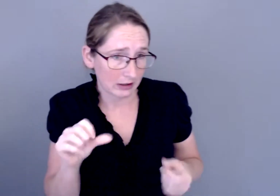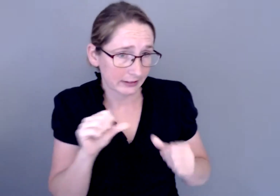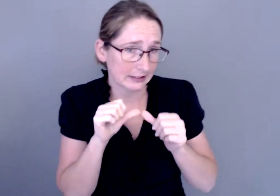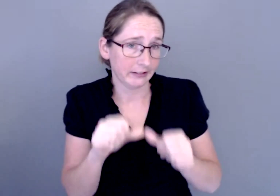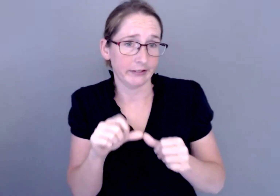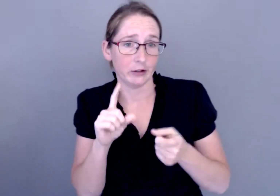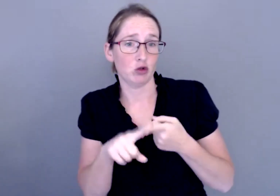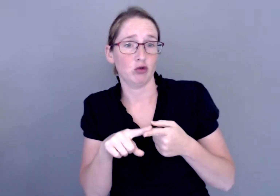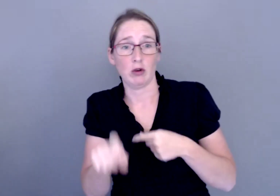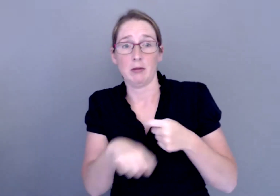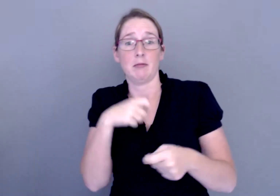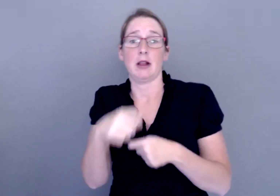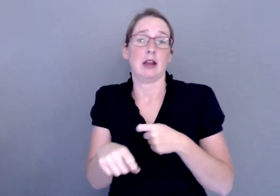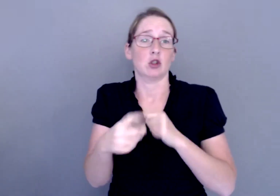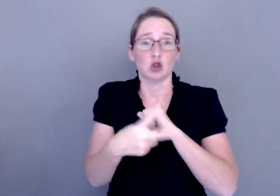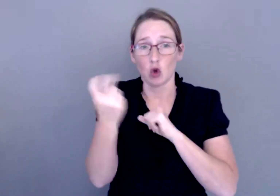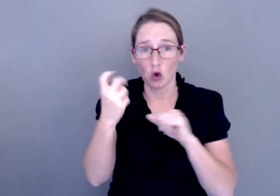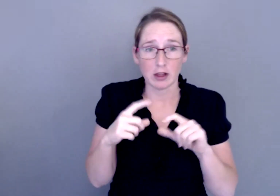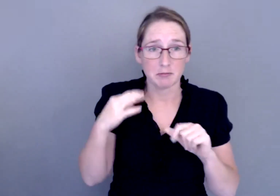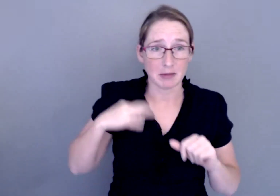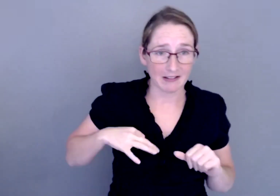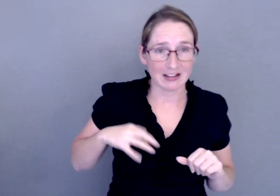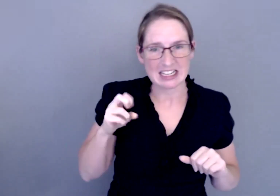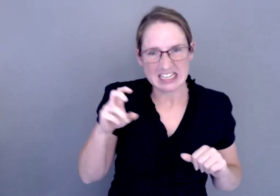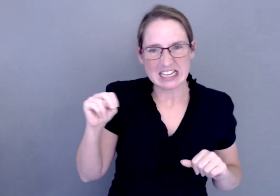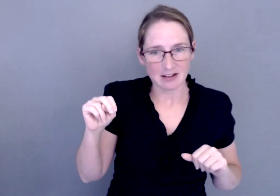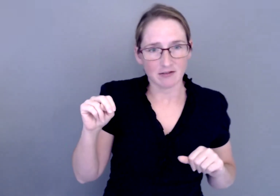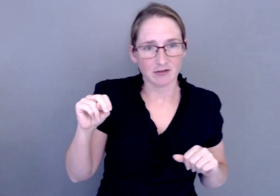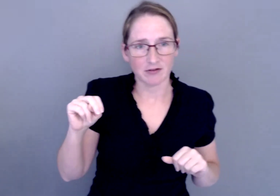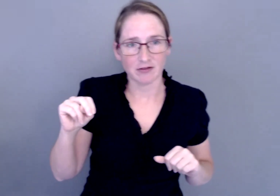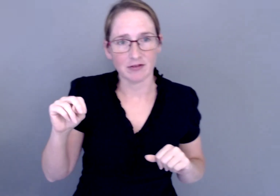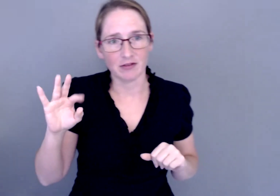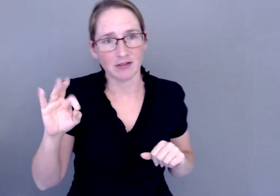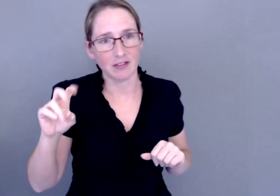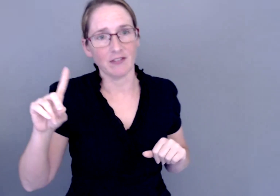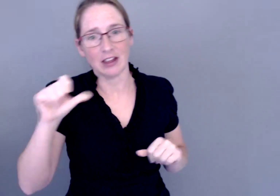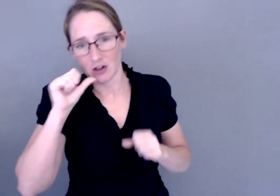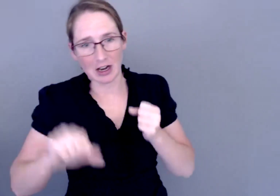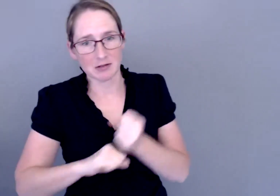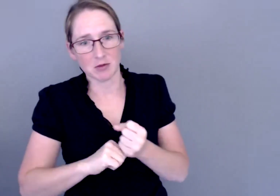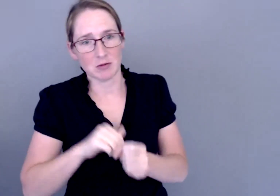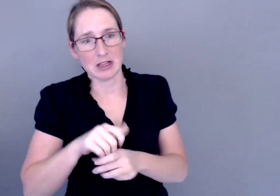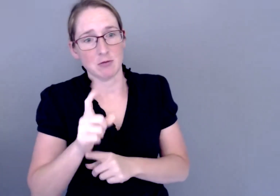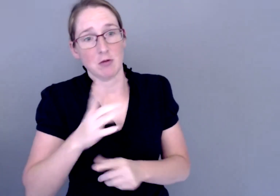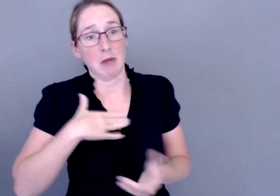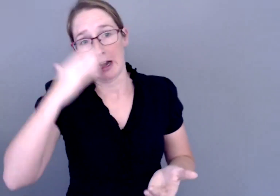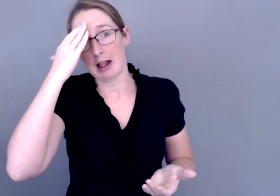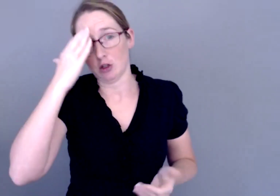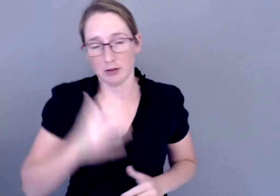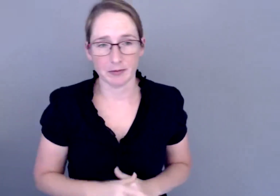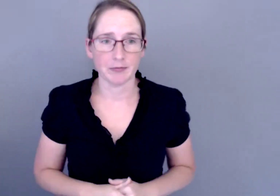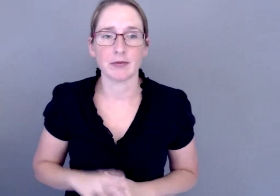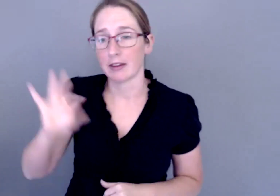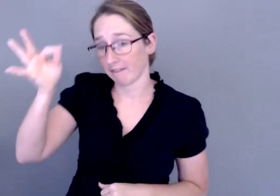to replace stolen benefits, even though the feds aren't supporting that at the moment, to my knowledge? The